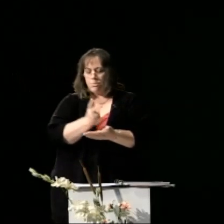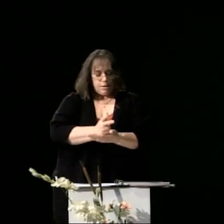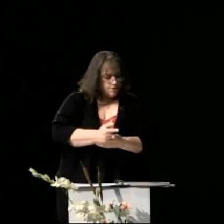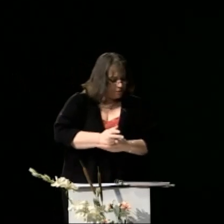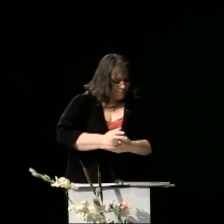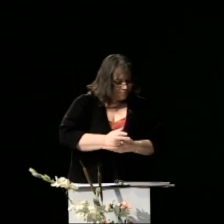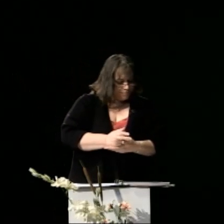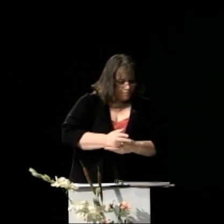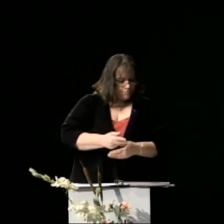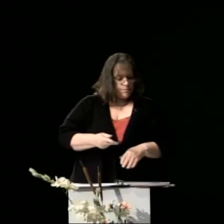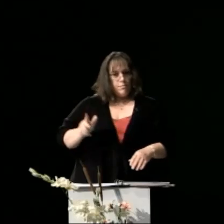someplace.